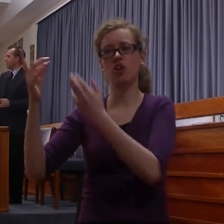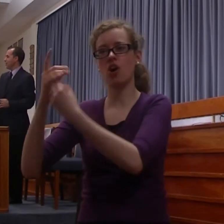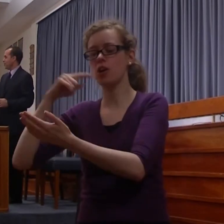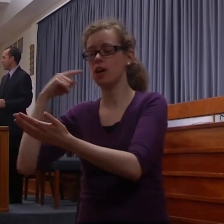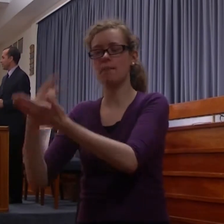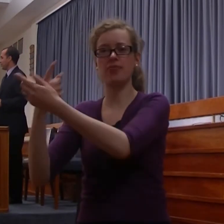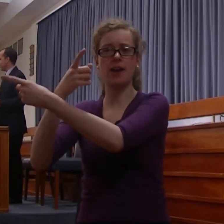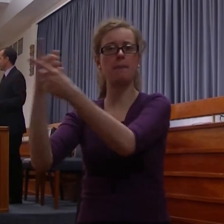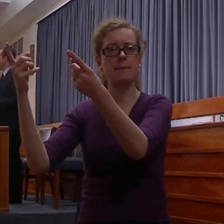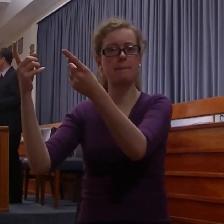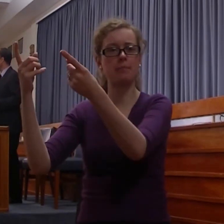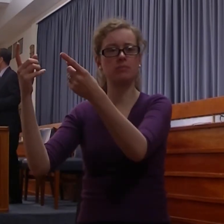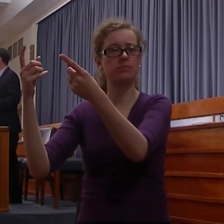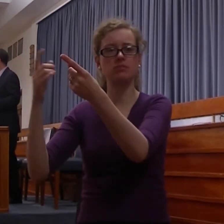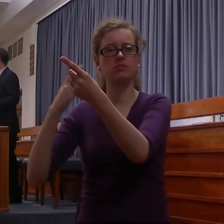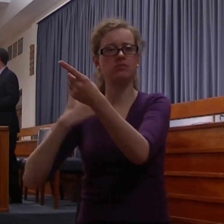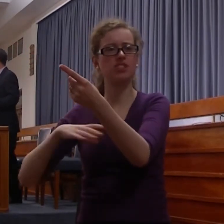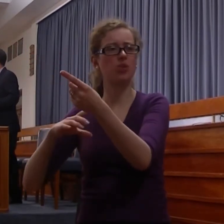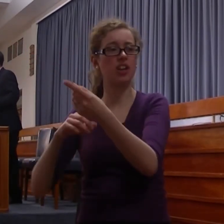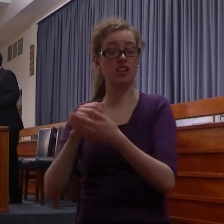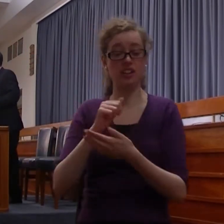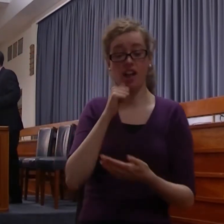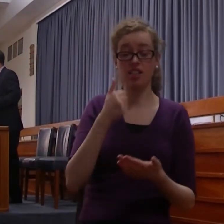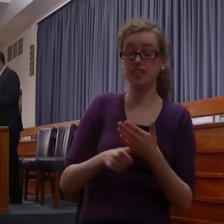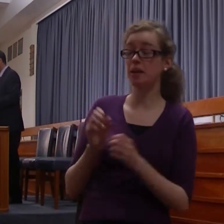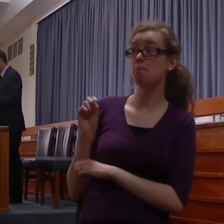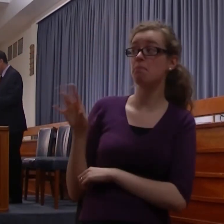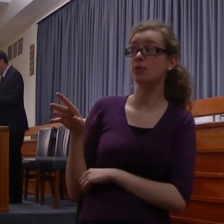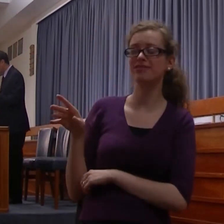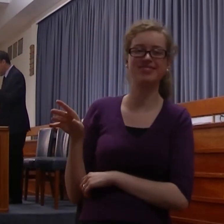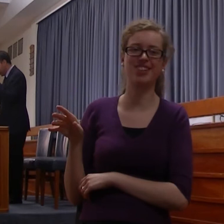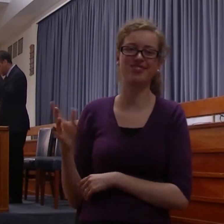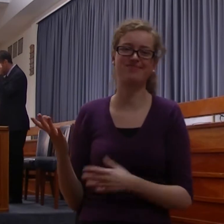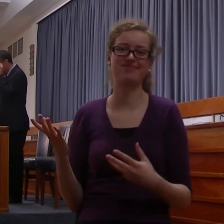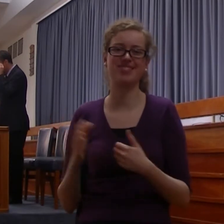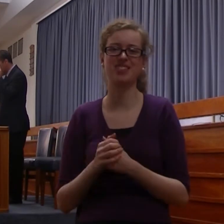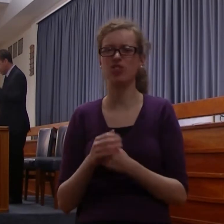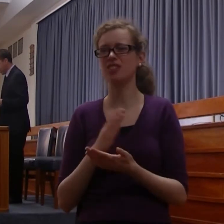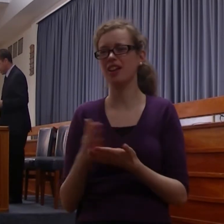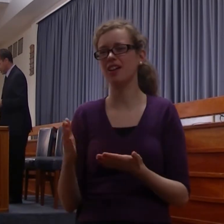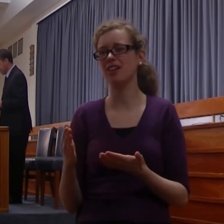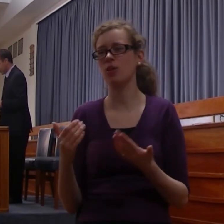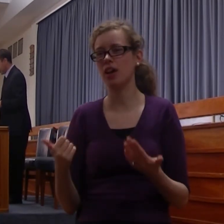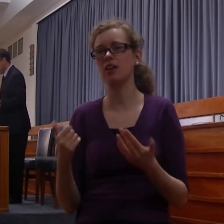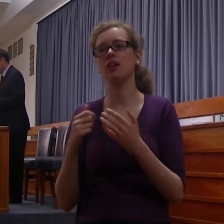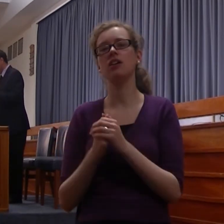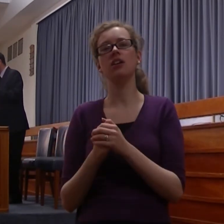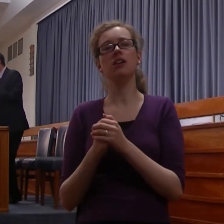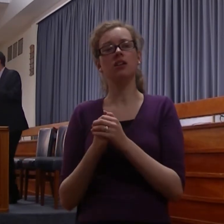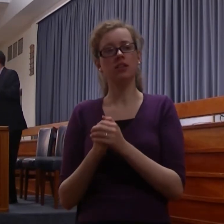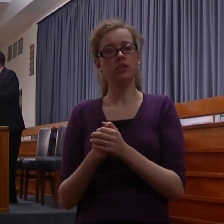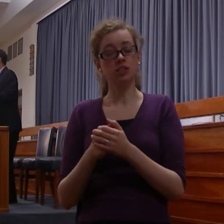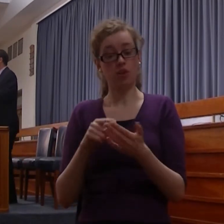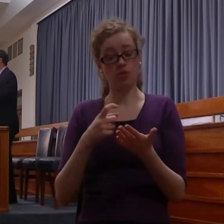holy angels have free access to the living God. They receive his orders and they obey without needing to receive a letter